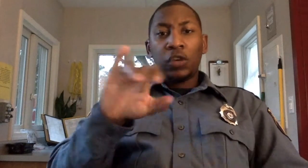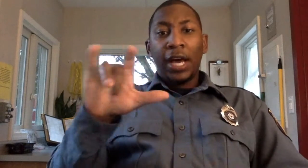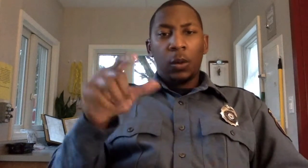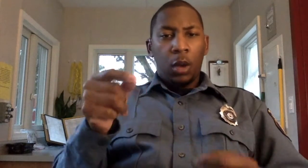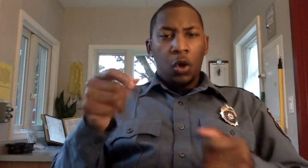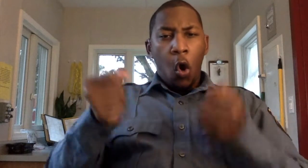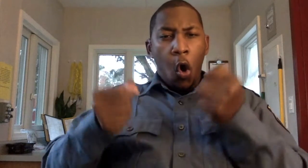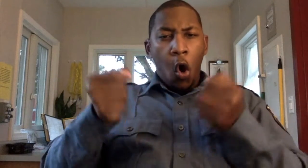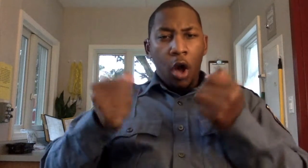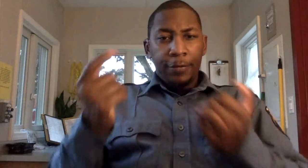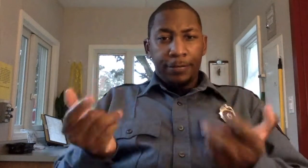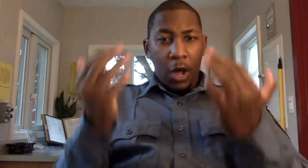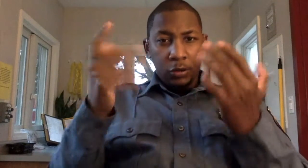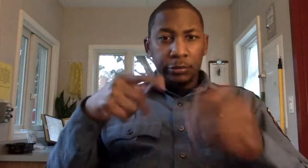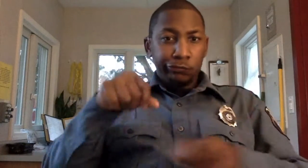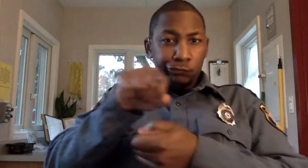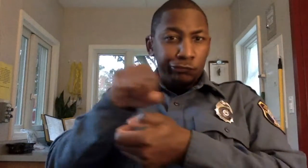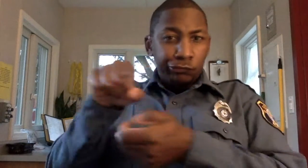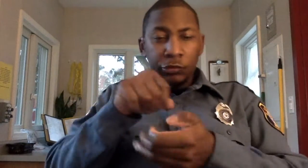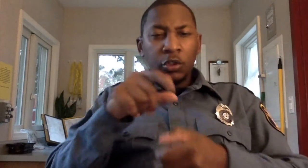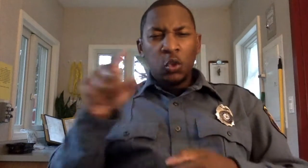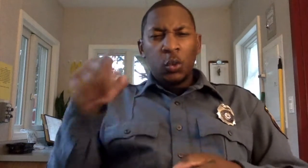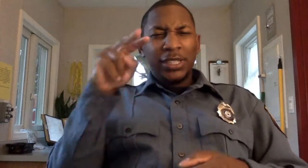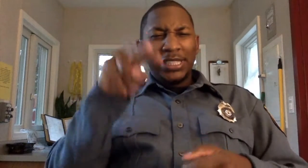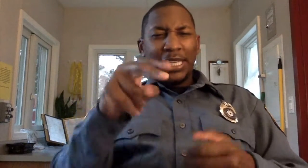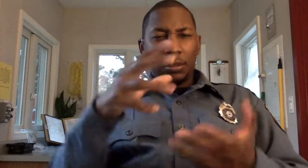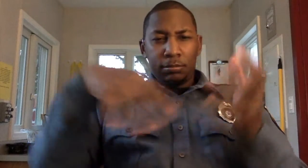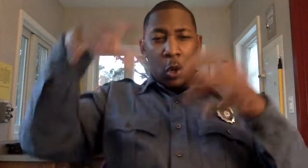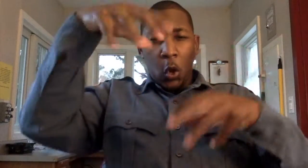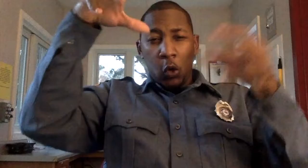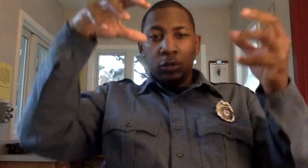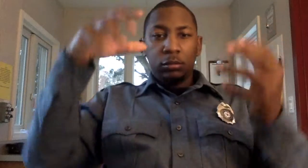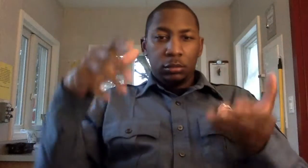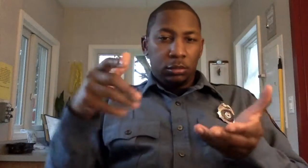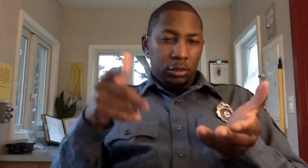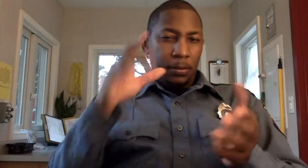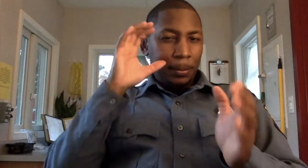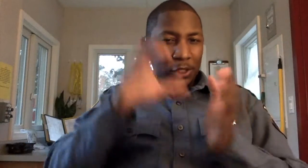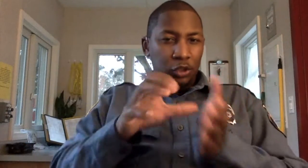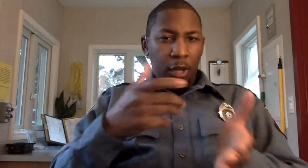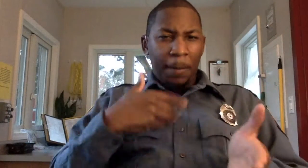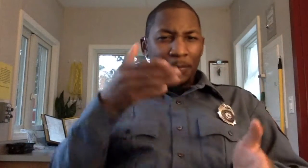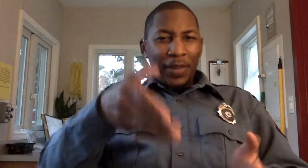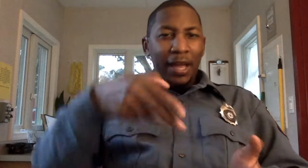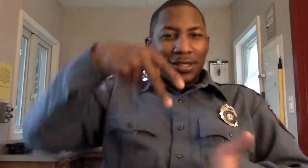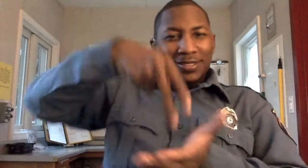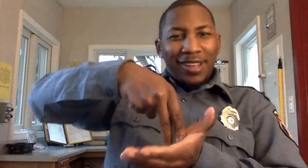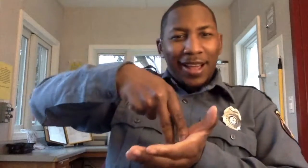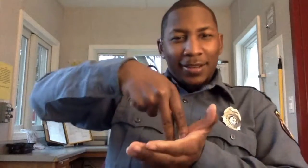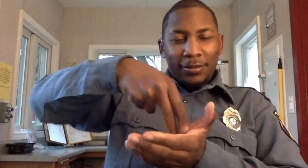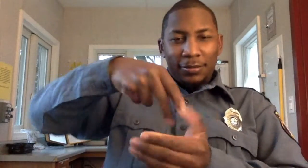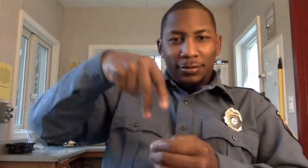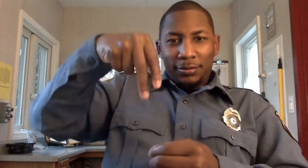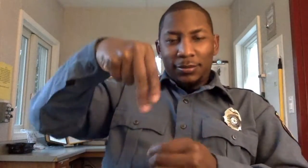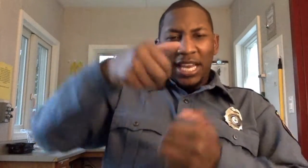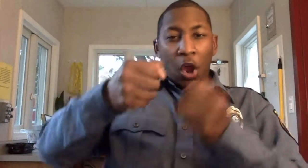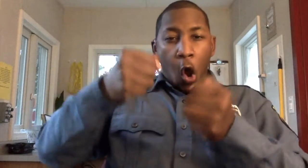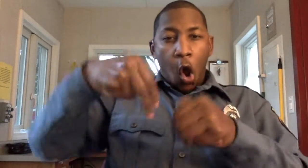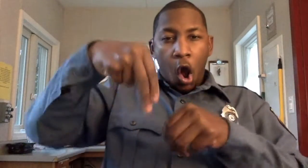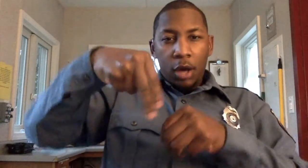County, and we did a drill with a car fire. So here's another picture of what I was practicing, and I was